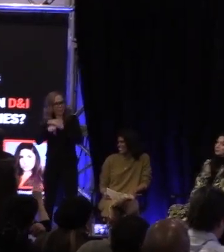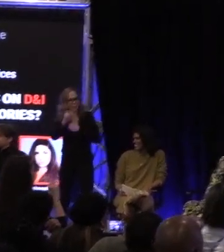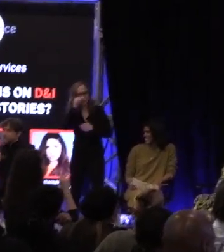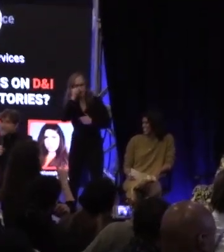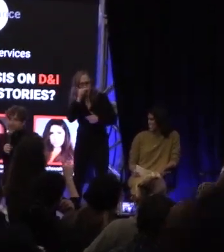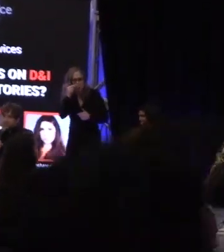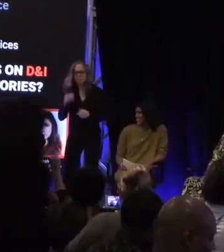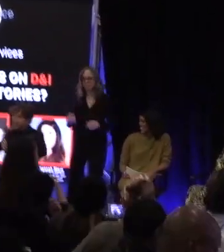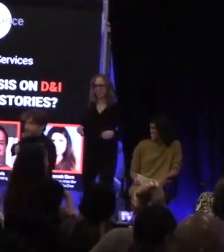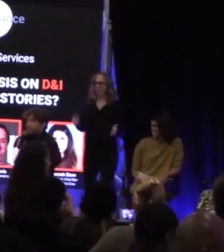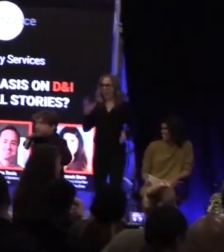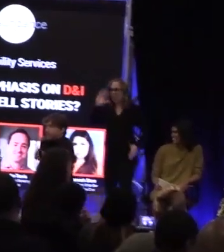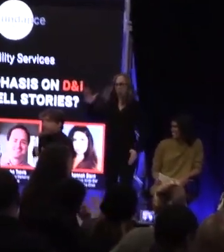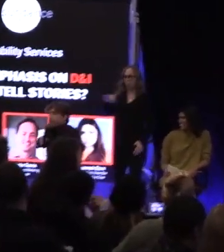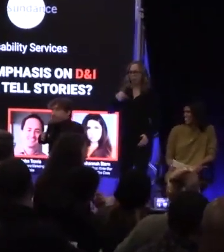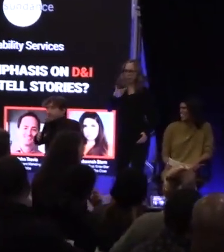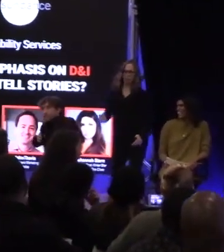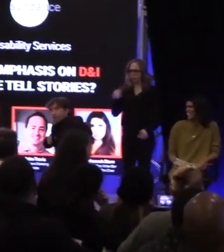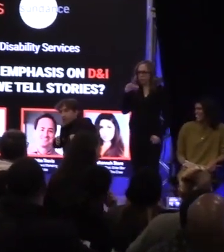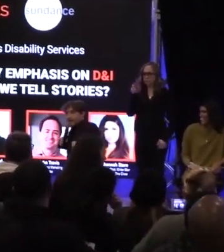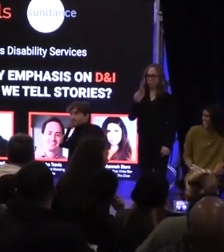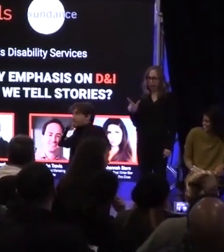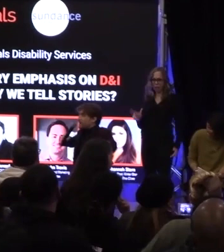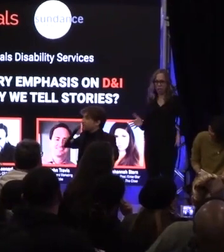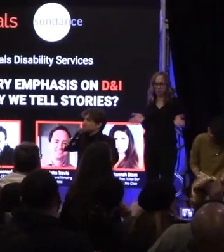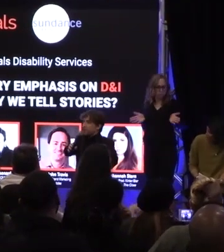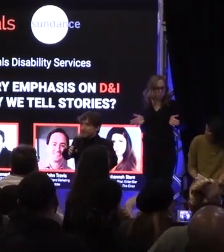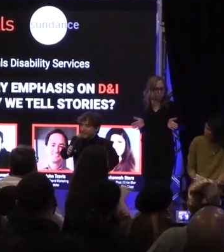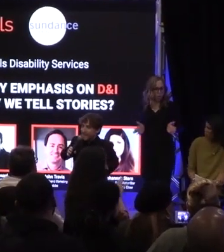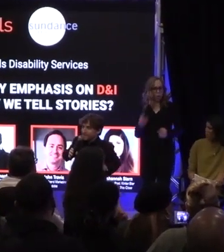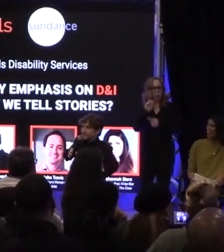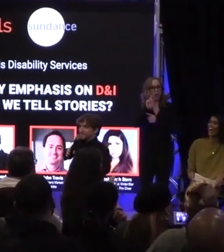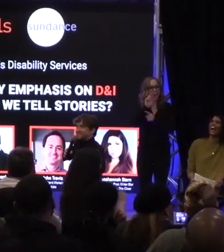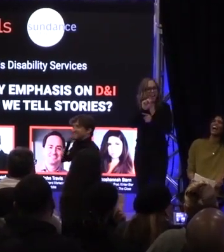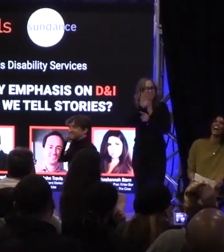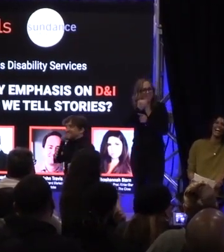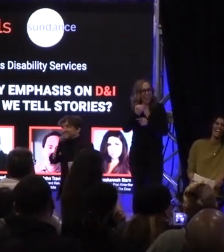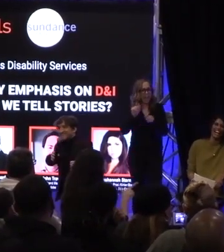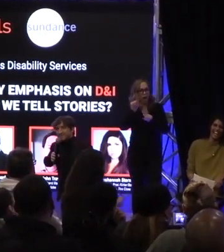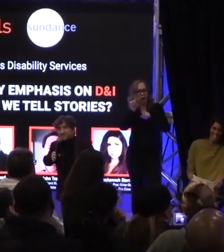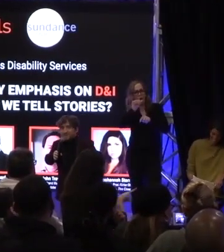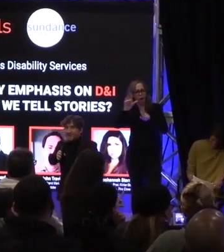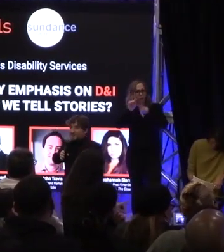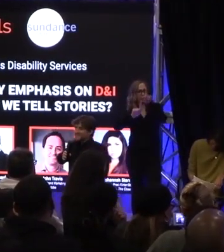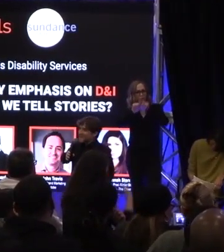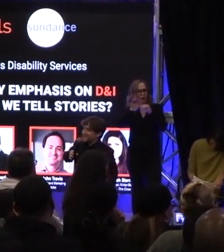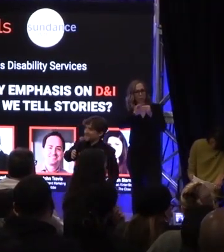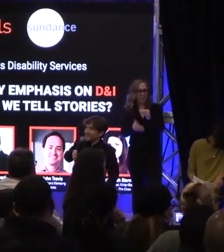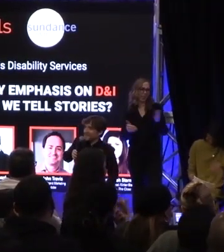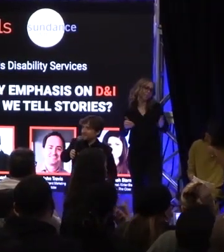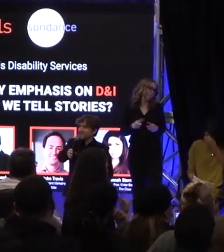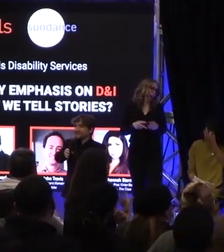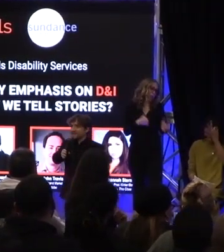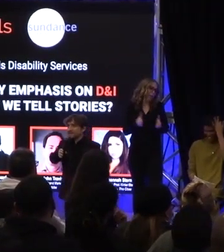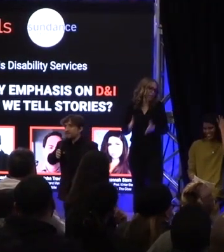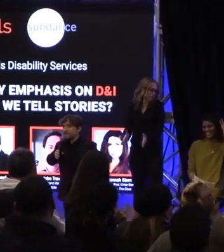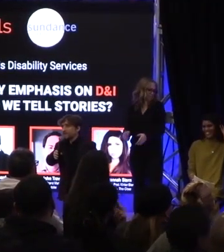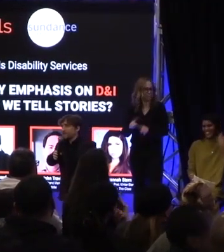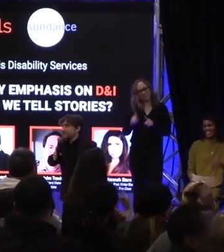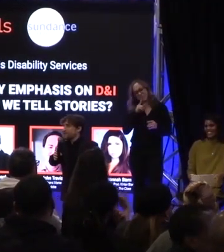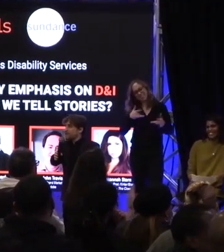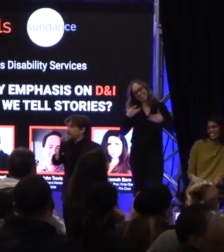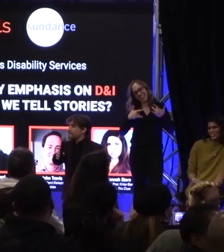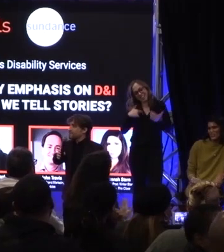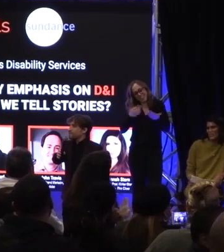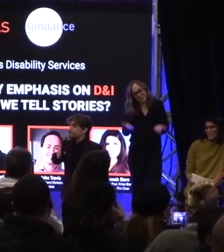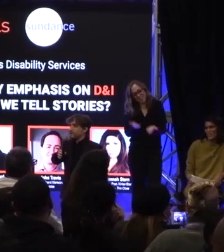says introducing a panel or NBA All-Star Weekend. But I'm excited. I am excited to be